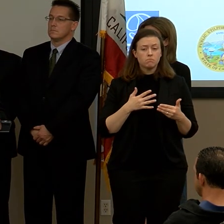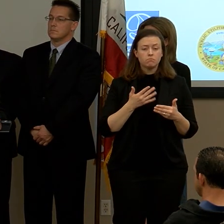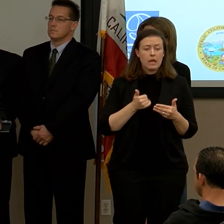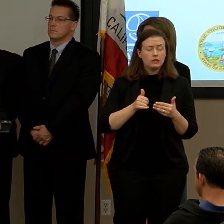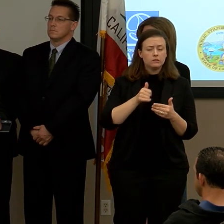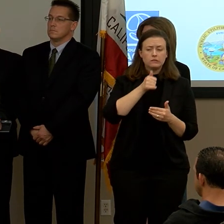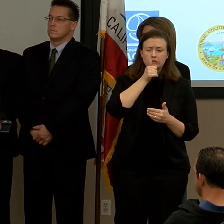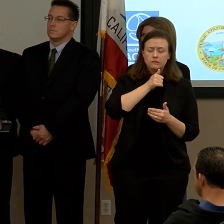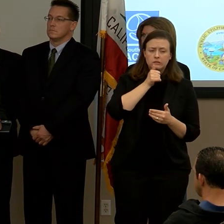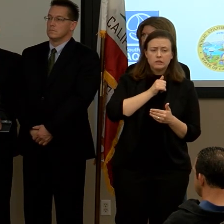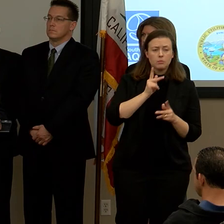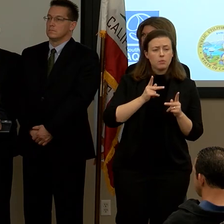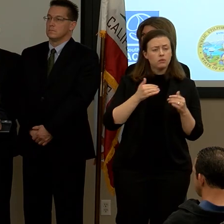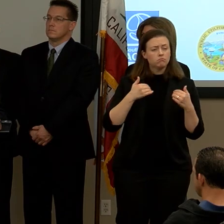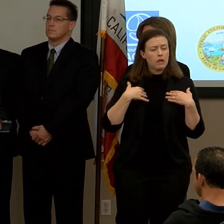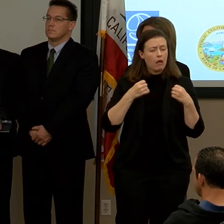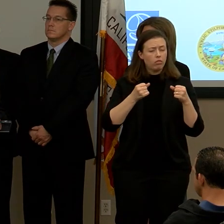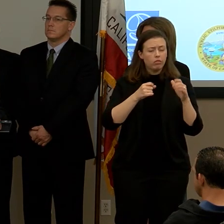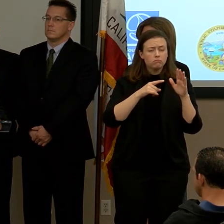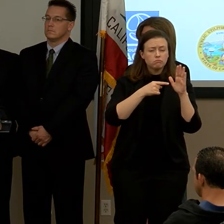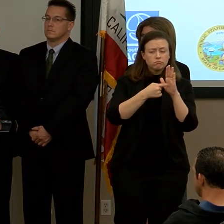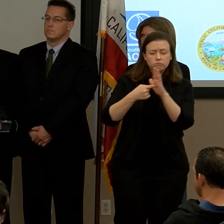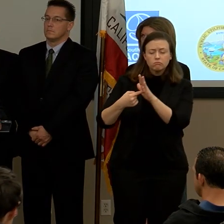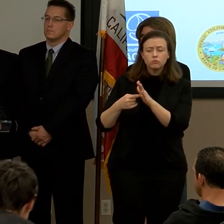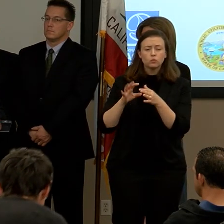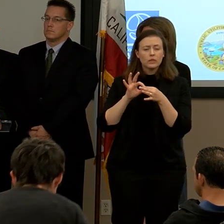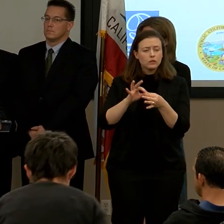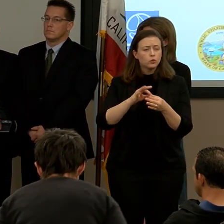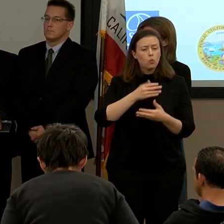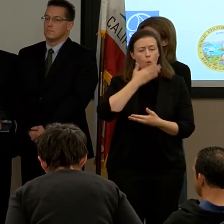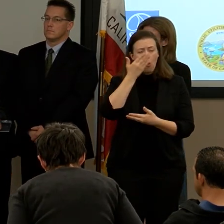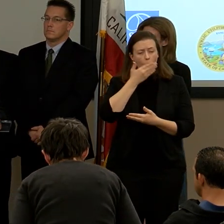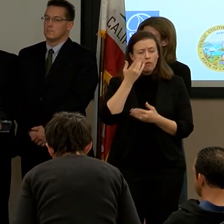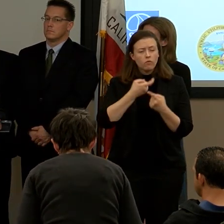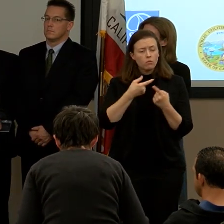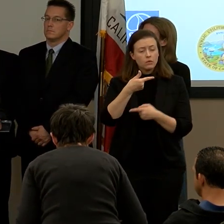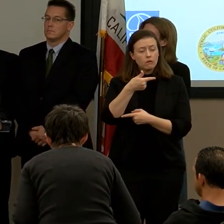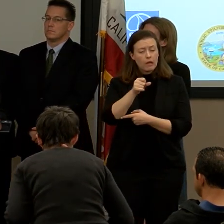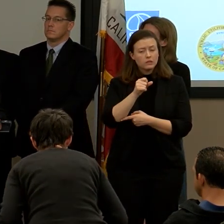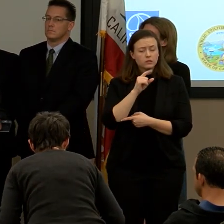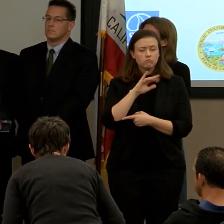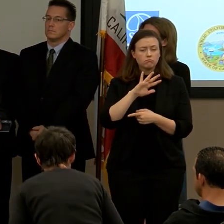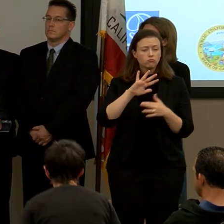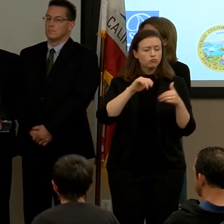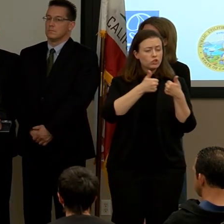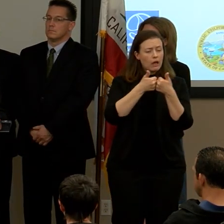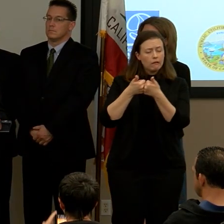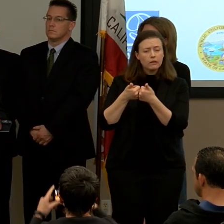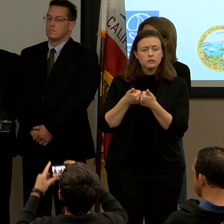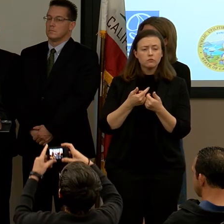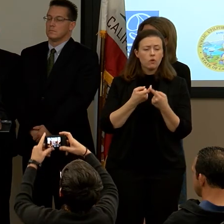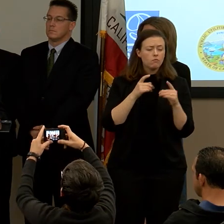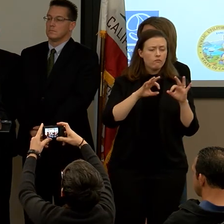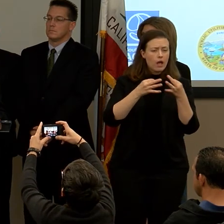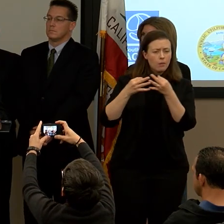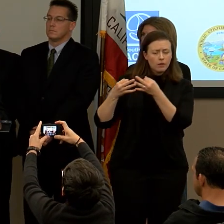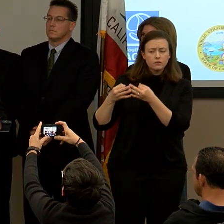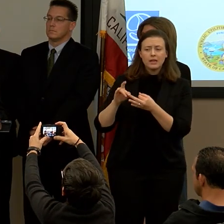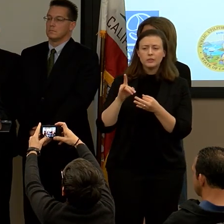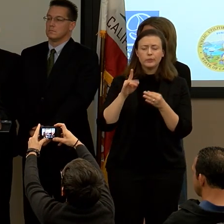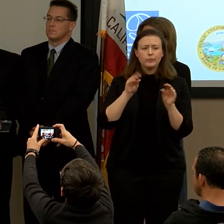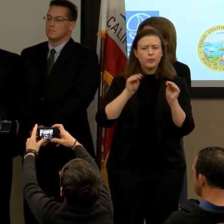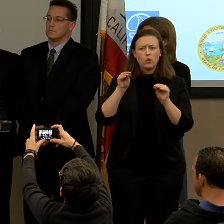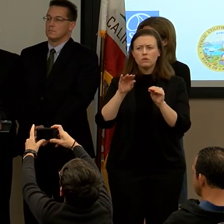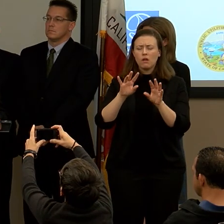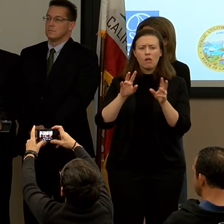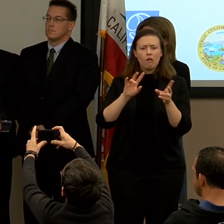of those who have experienced symptoms related to the odorant in the gas, the challenges experienced by families that have had to move or